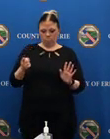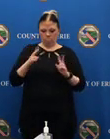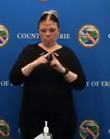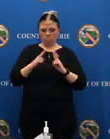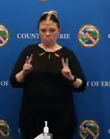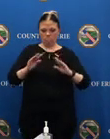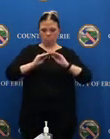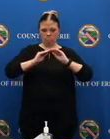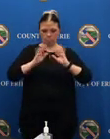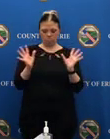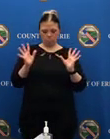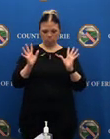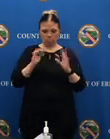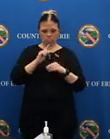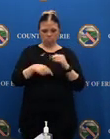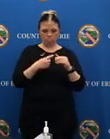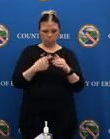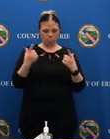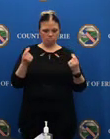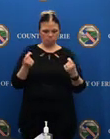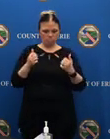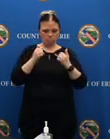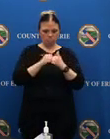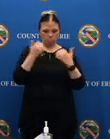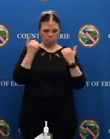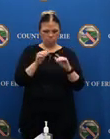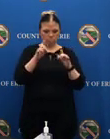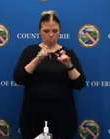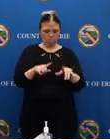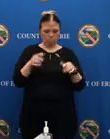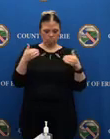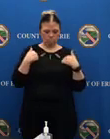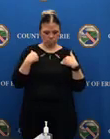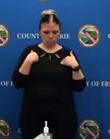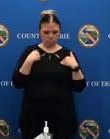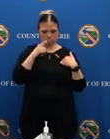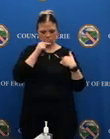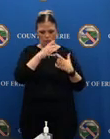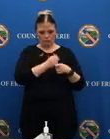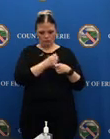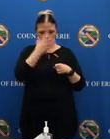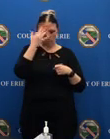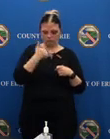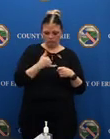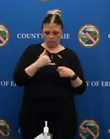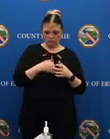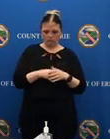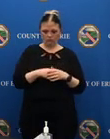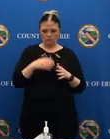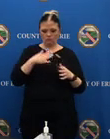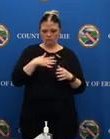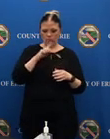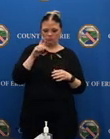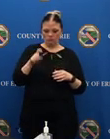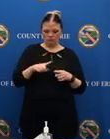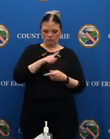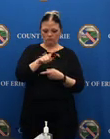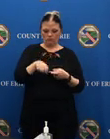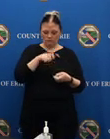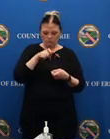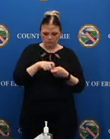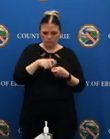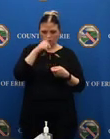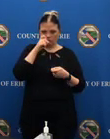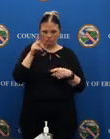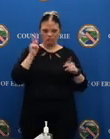very clear about what you're doing with the limited testing that you have and who gets it and why you're doing it. My question specifically is